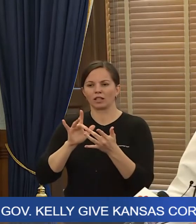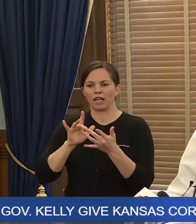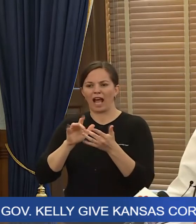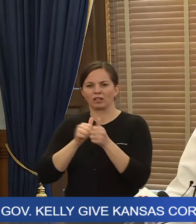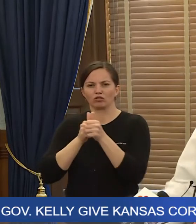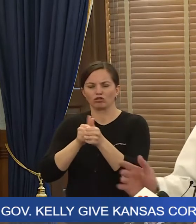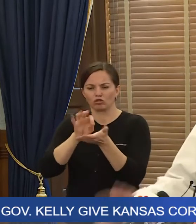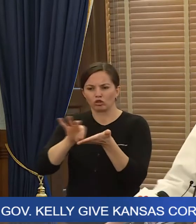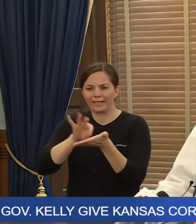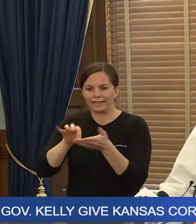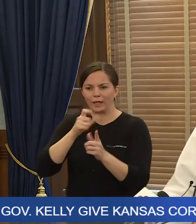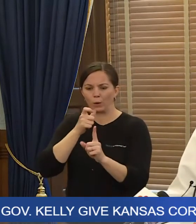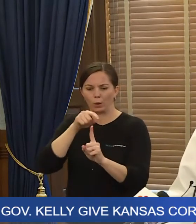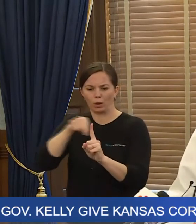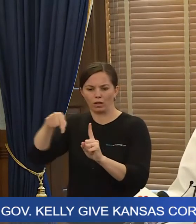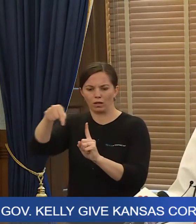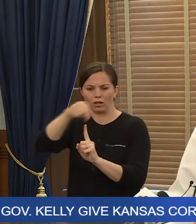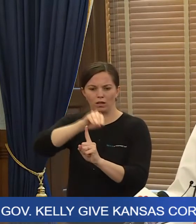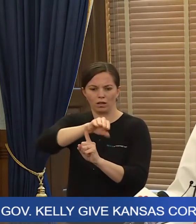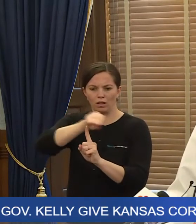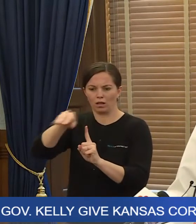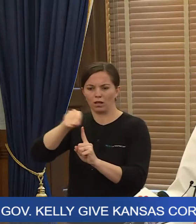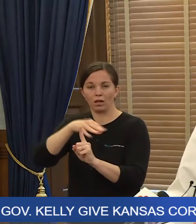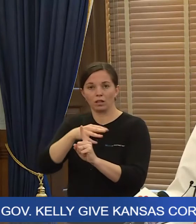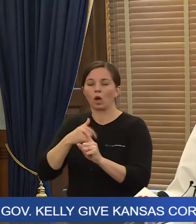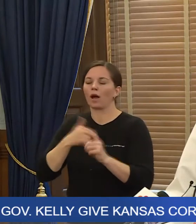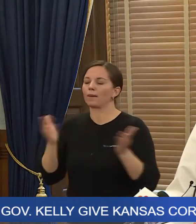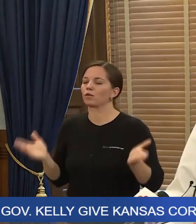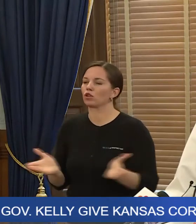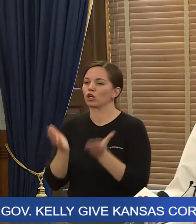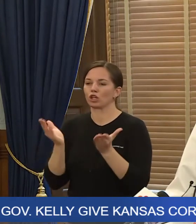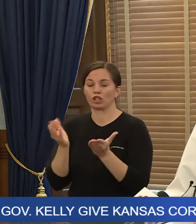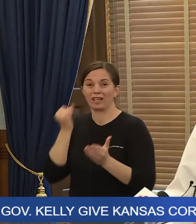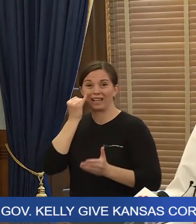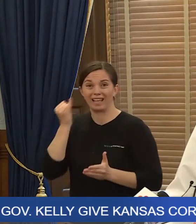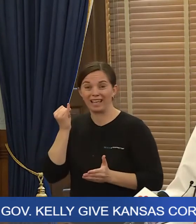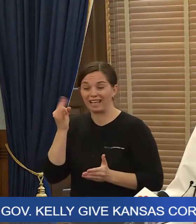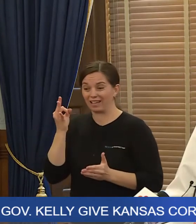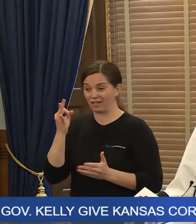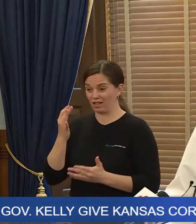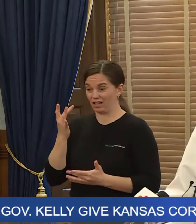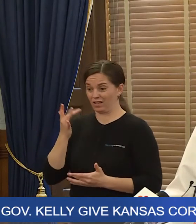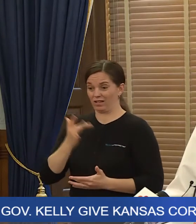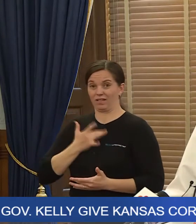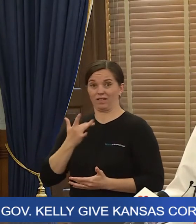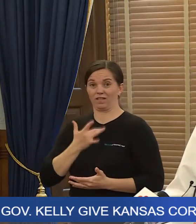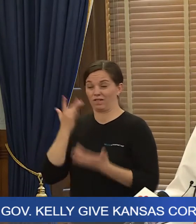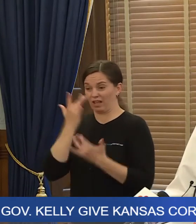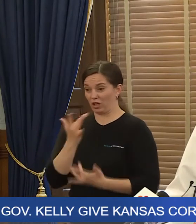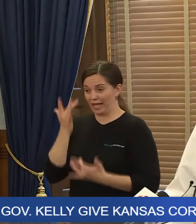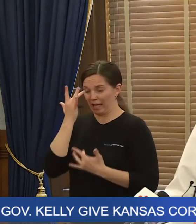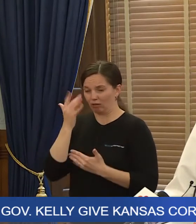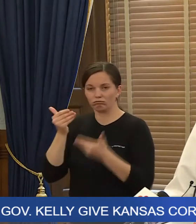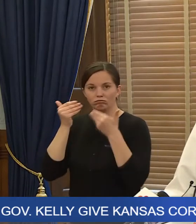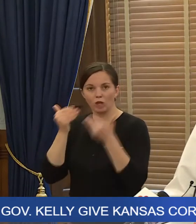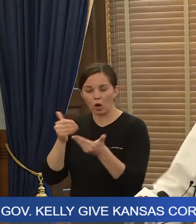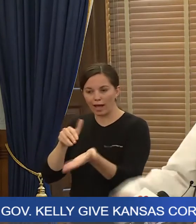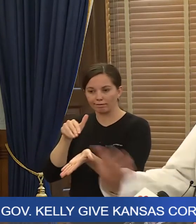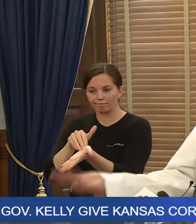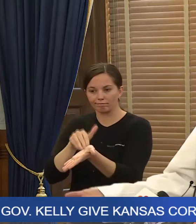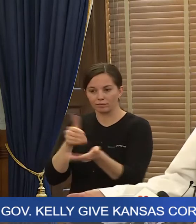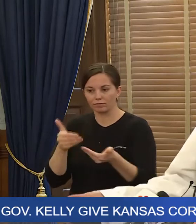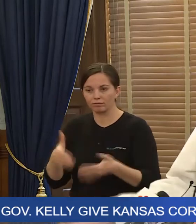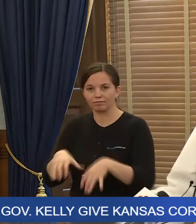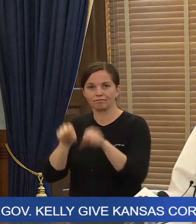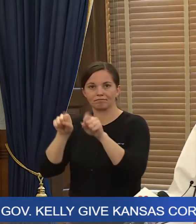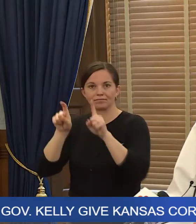So I'm always encouraging people now, our citizens, if you're ill, make sure you get checked out by a physician and get tested if it's